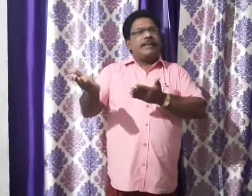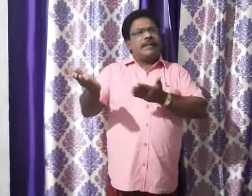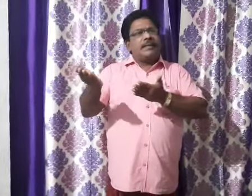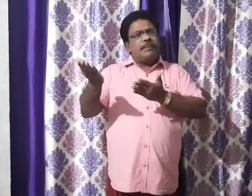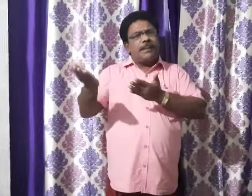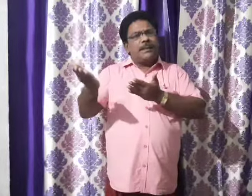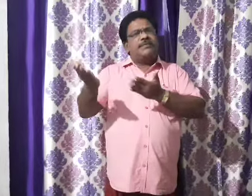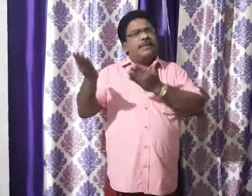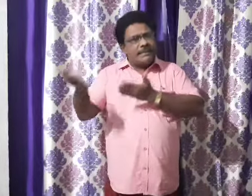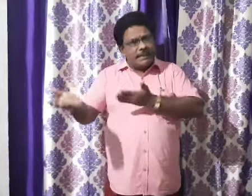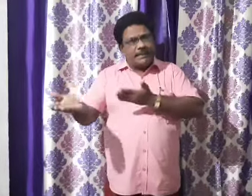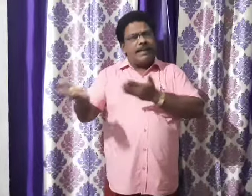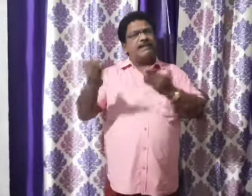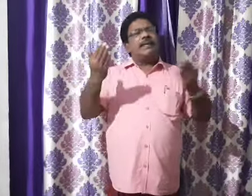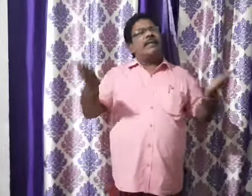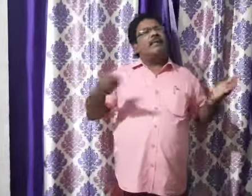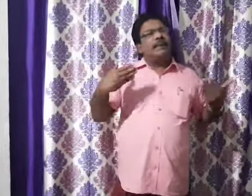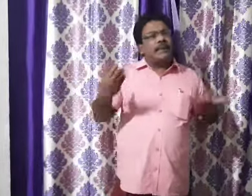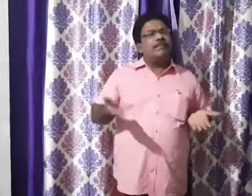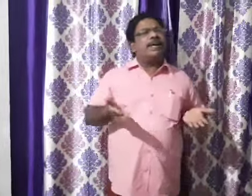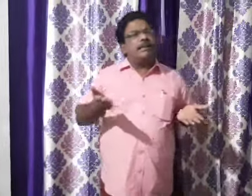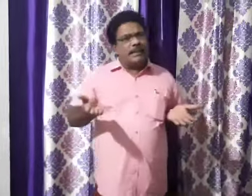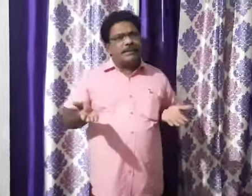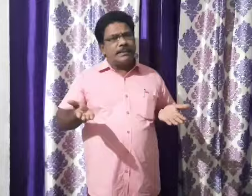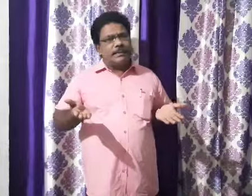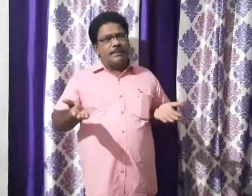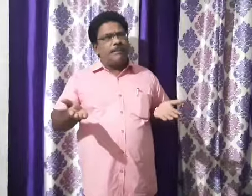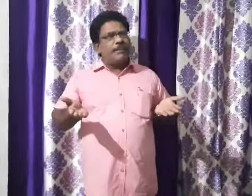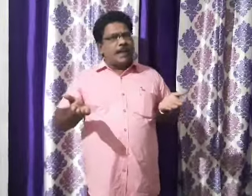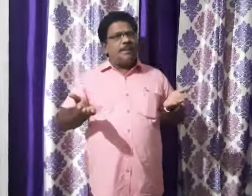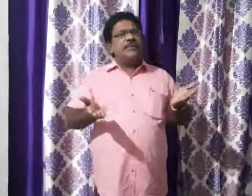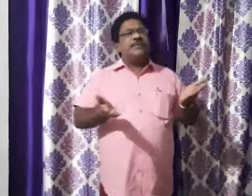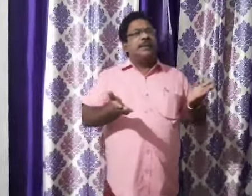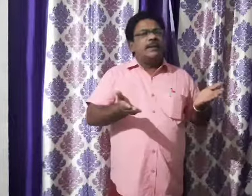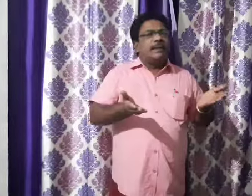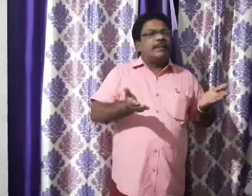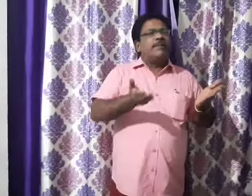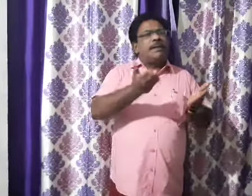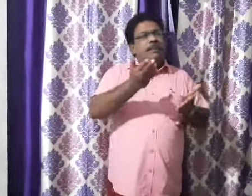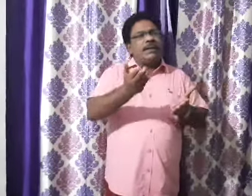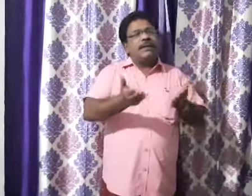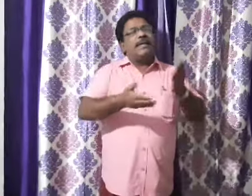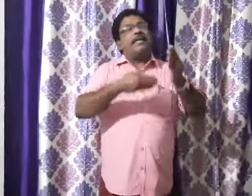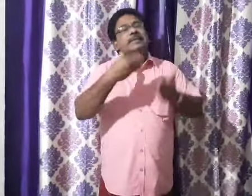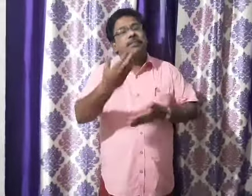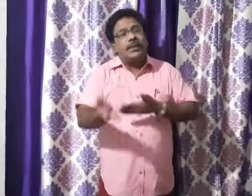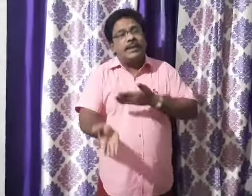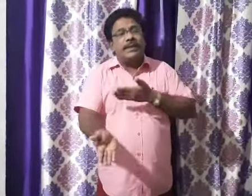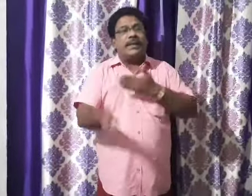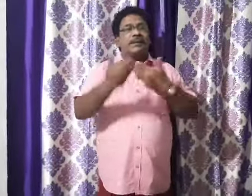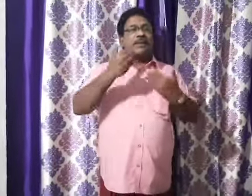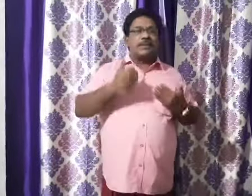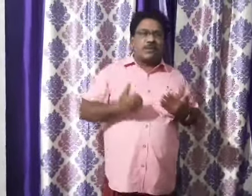etc. come under fishing, etc. come under primary sector. That means the people are exploiting the natural